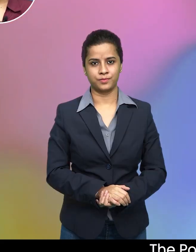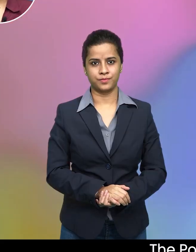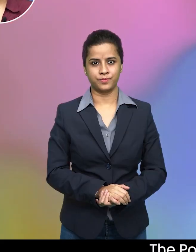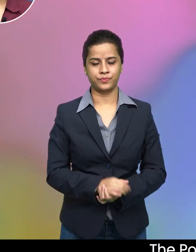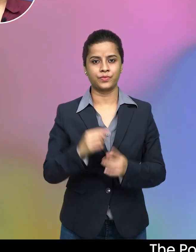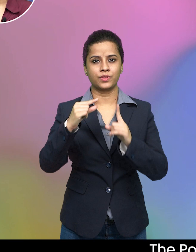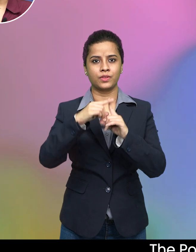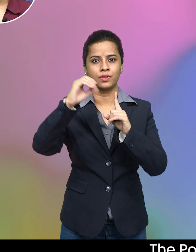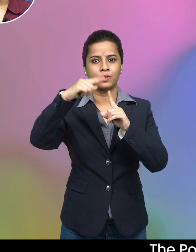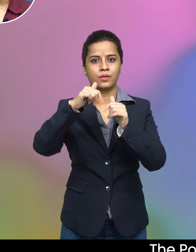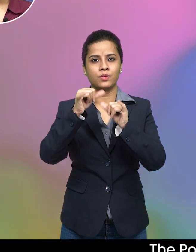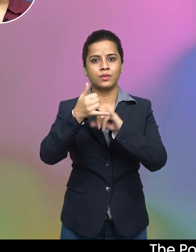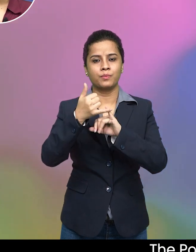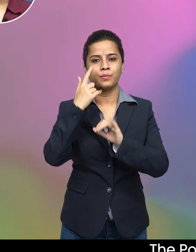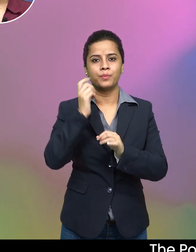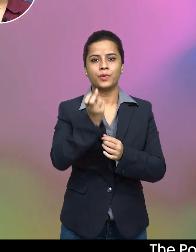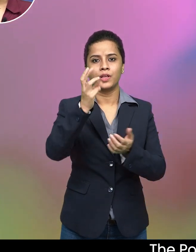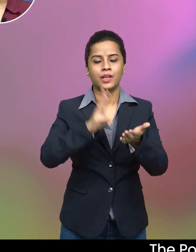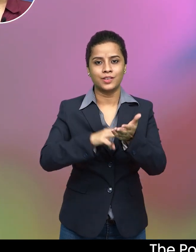The potassium hydroxide